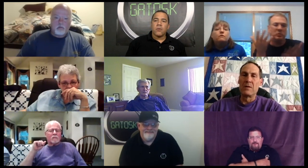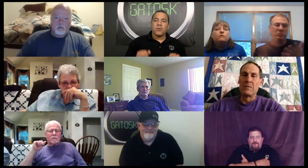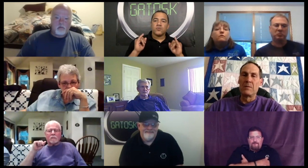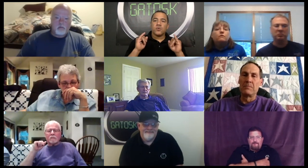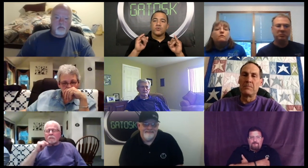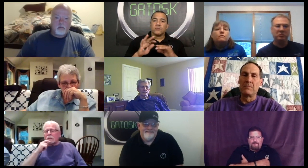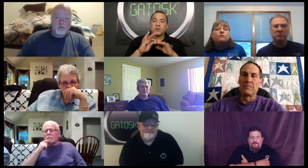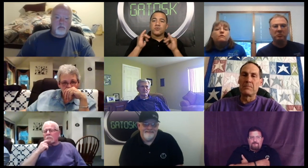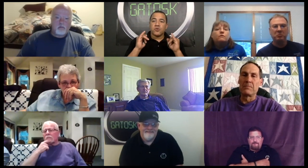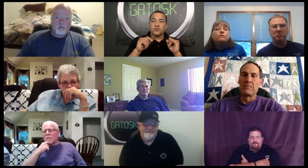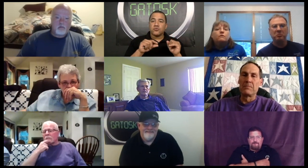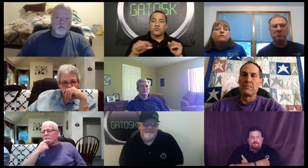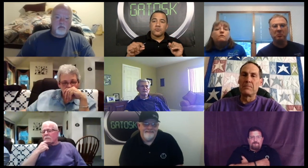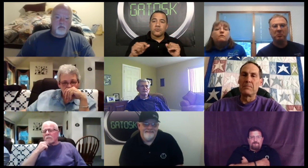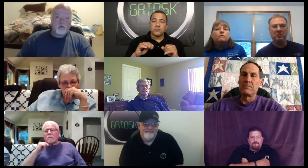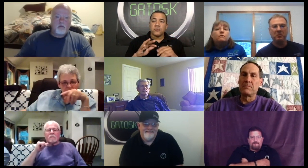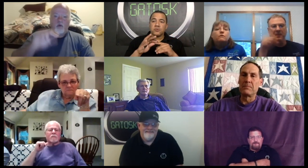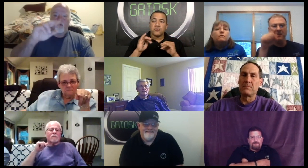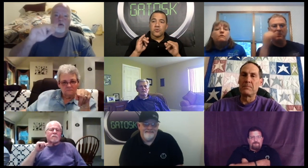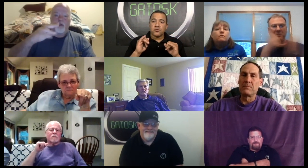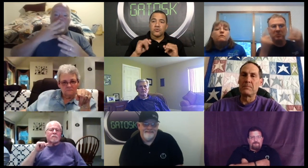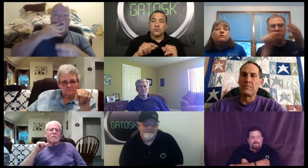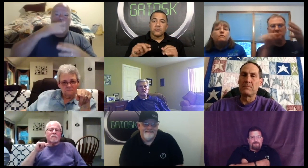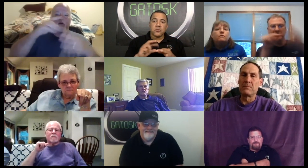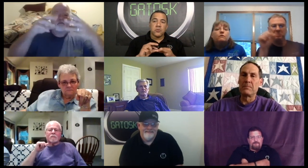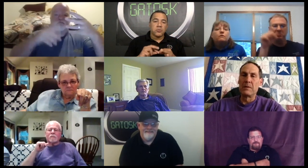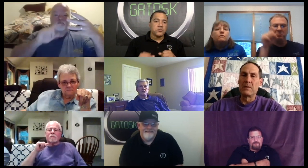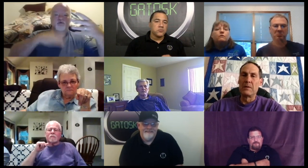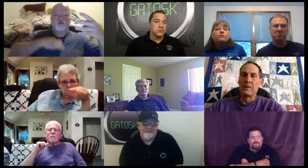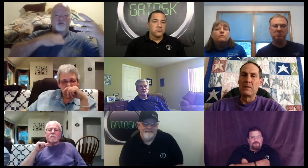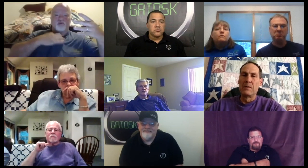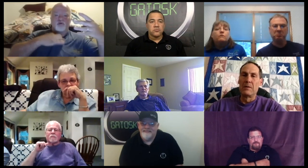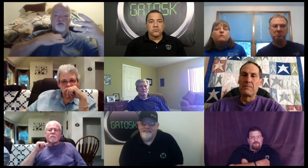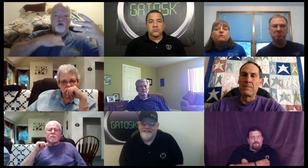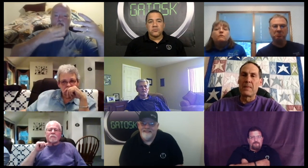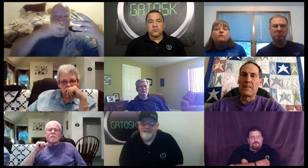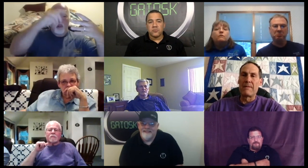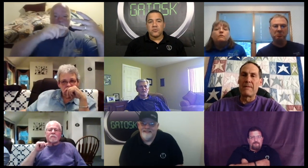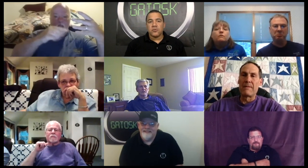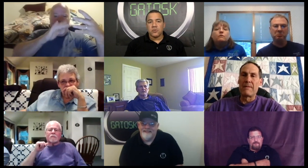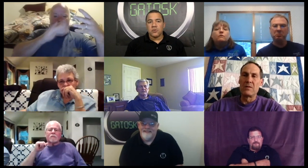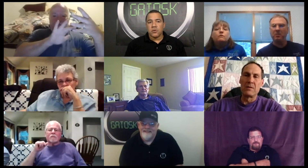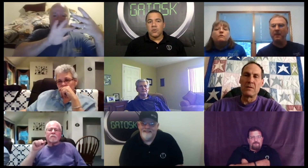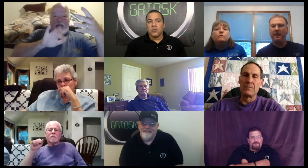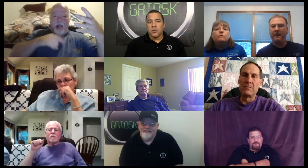or a blank spot. They can type in what they want. Like in special instructions or something, they can type in a color they would